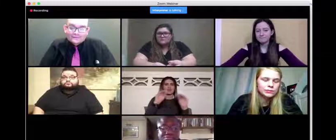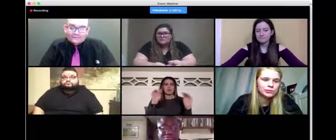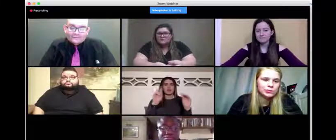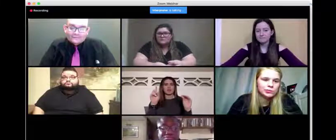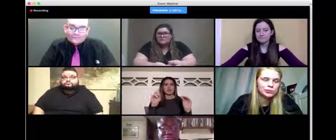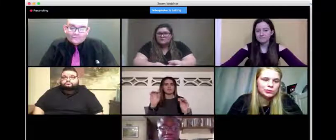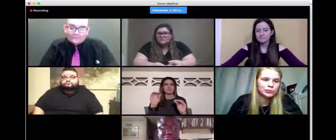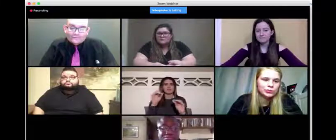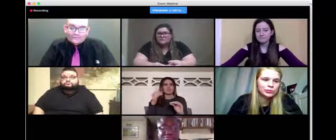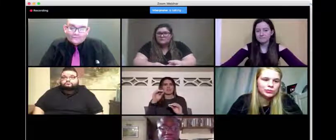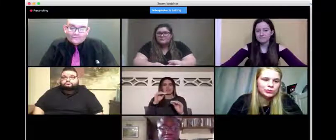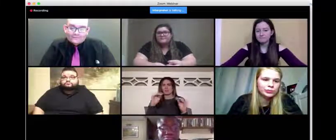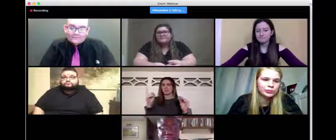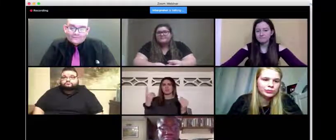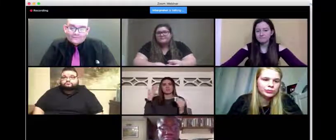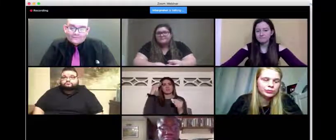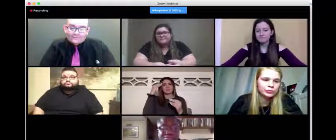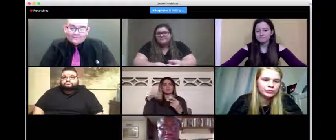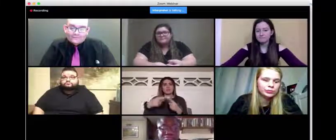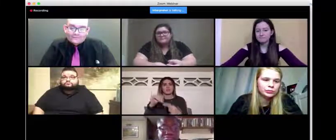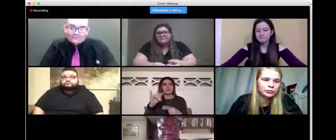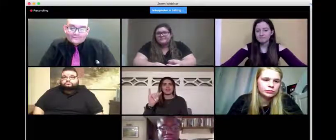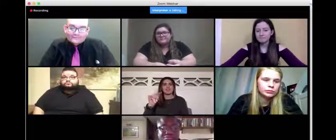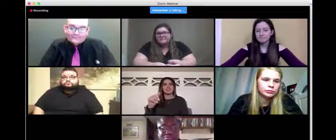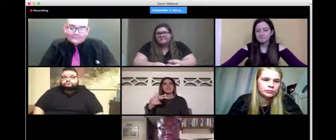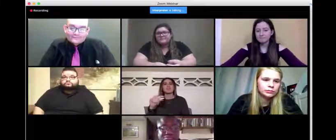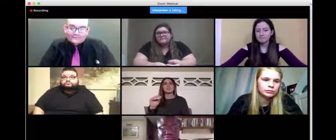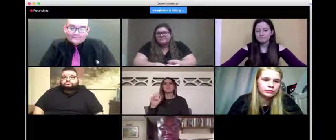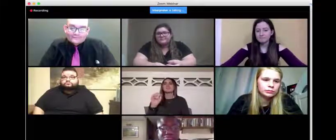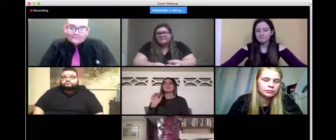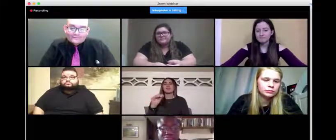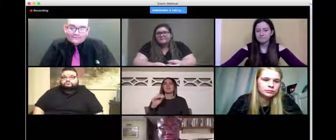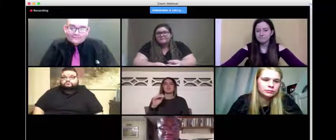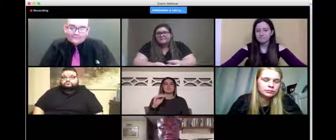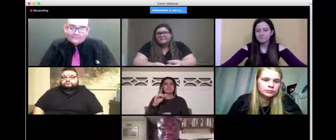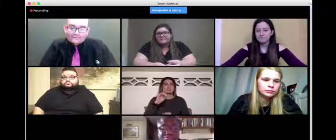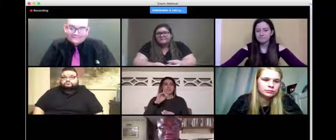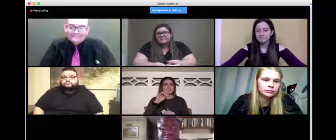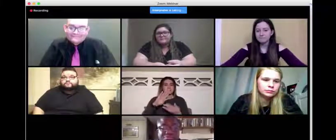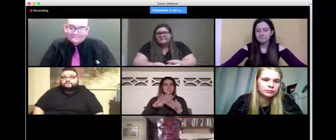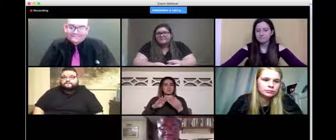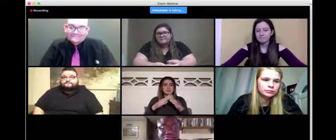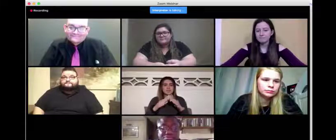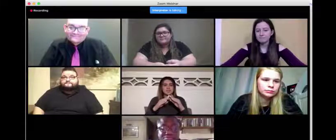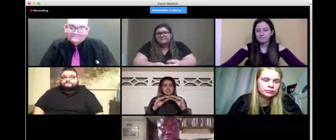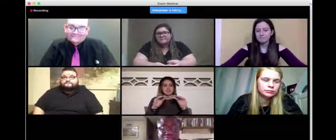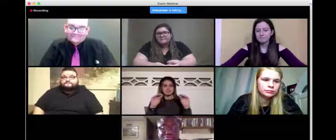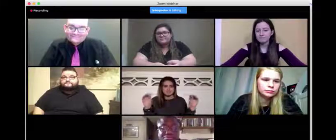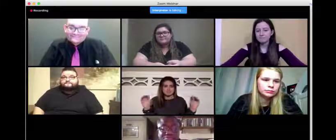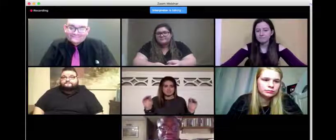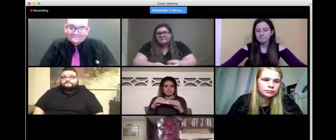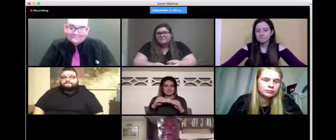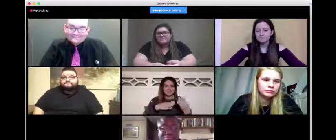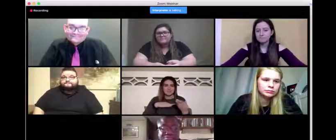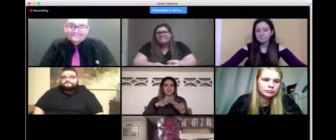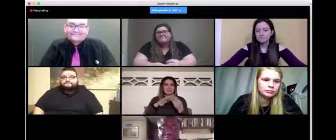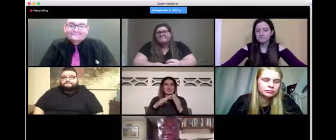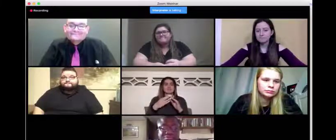So the deaf community is really zilch around here in my town. There's just one or two deaf, and like we know